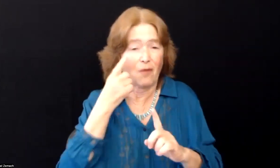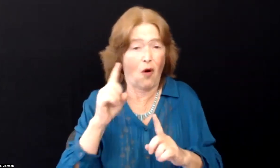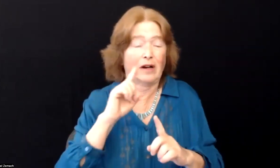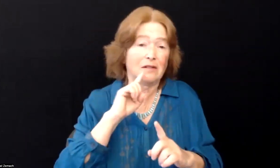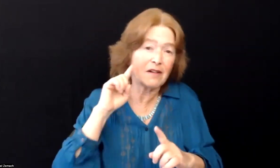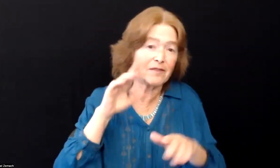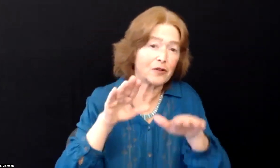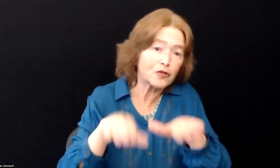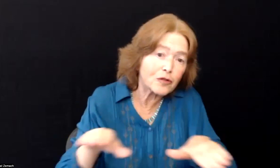deaf children.